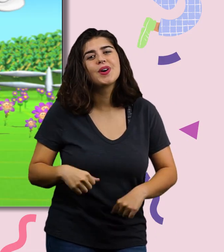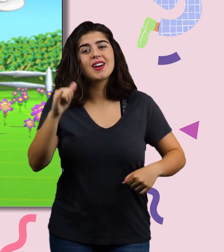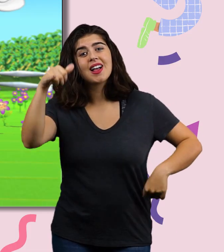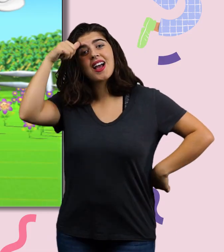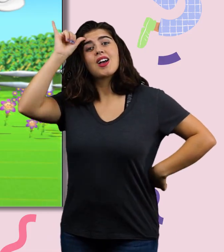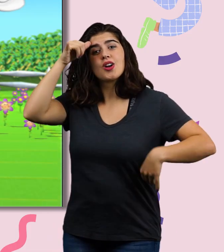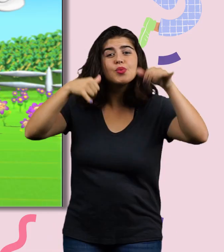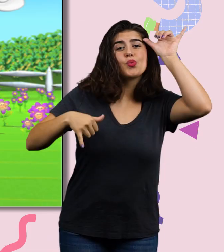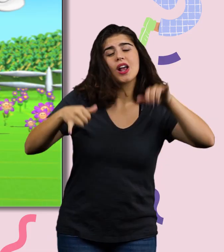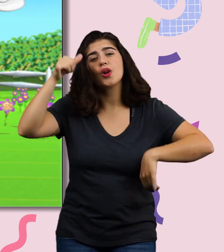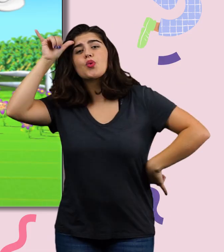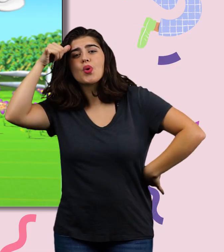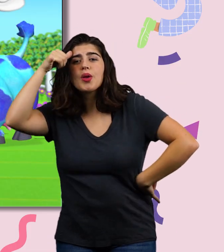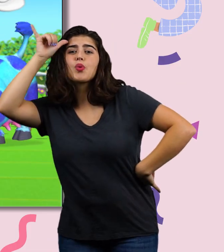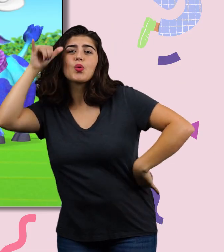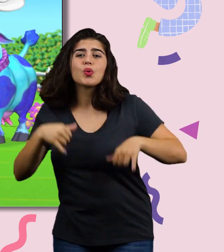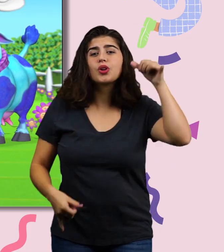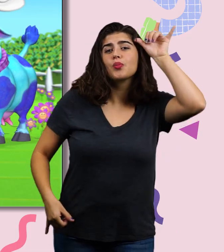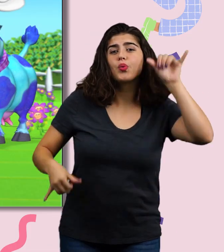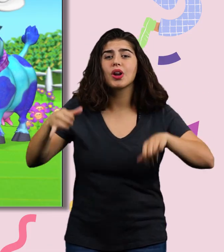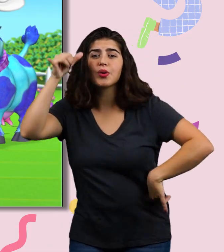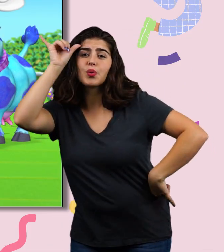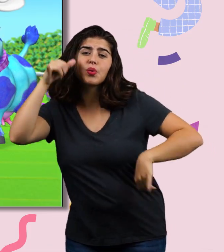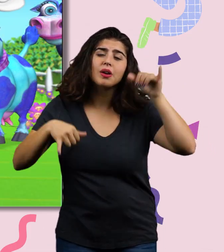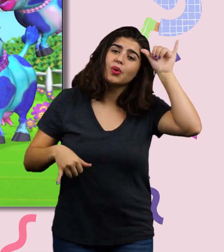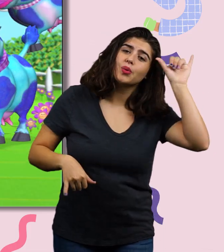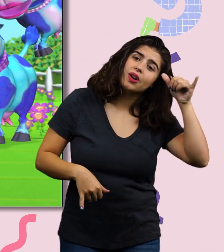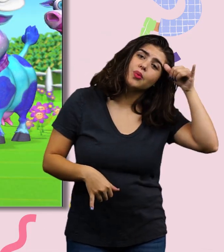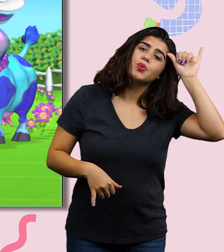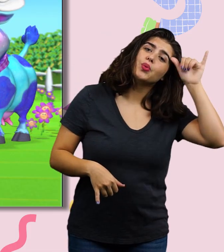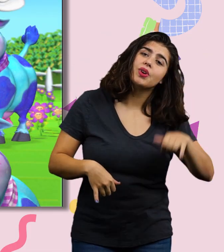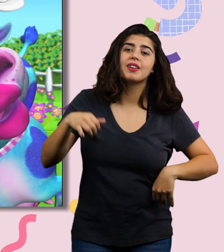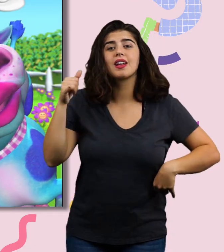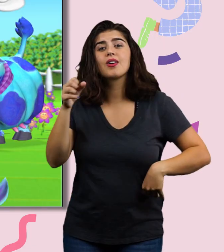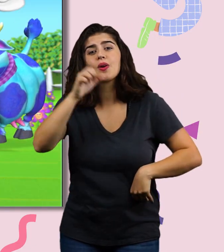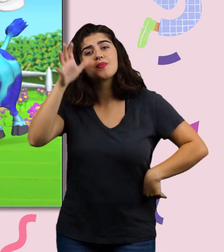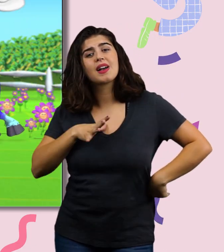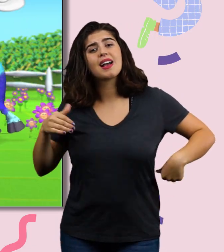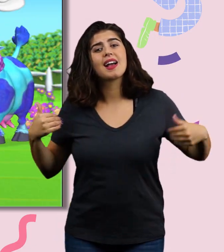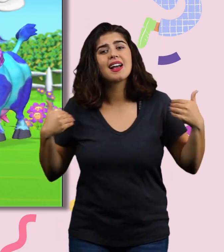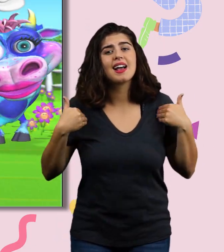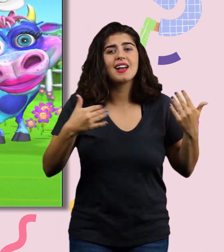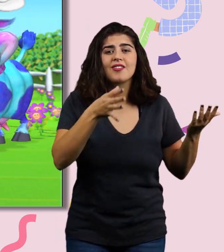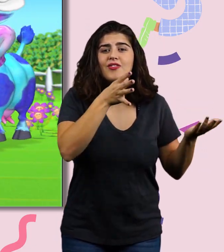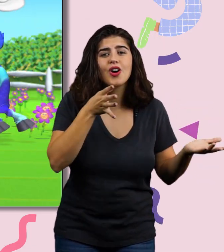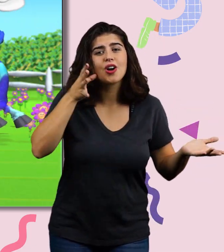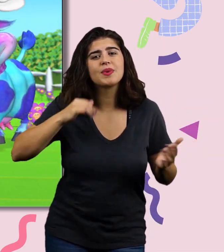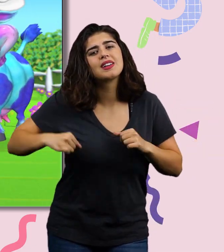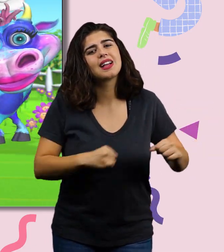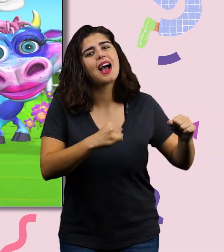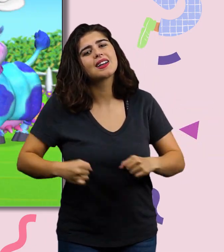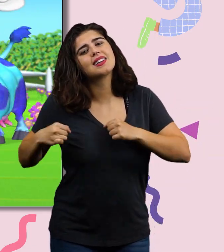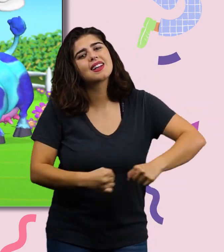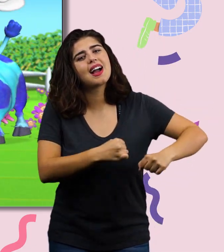E-I-E-I-O-E-O. With a moo-moo here and a moo-moo there, here a moo, there a moo, everywhere Kissy Moo's. Old MacDonald had a